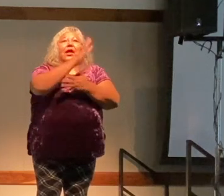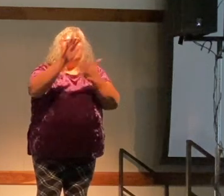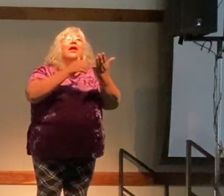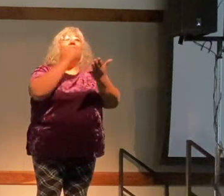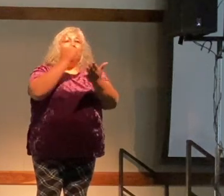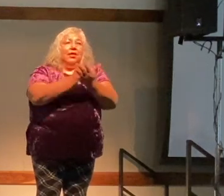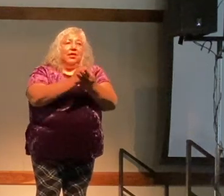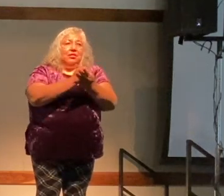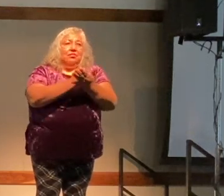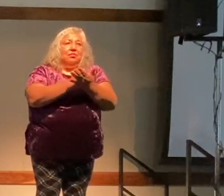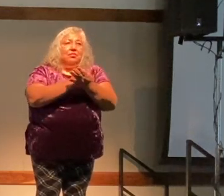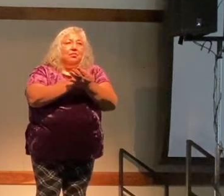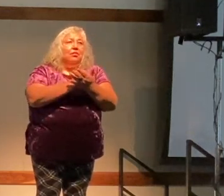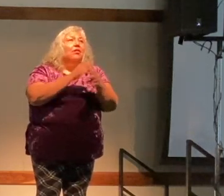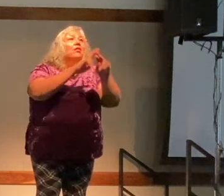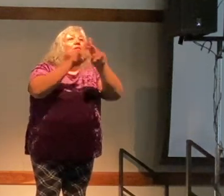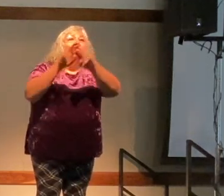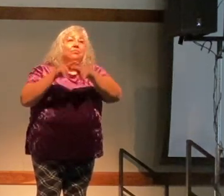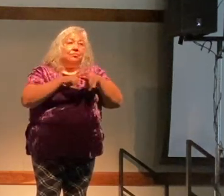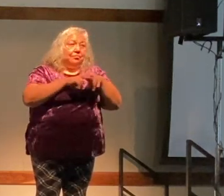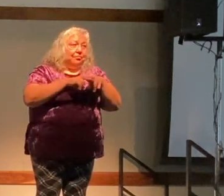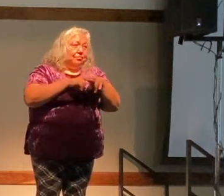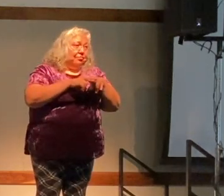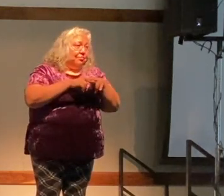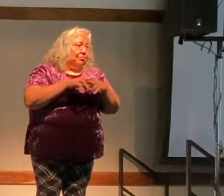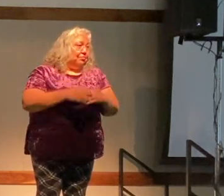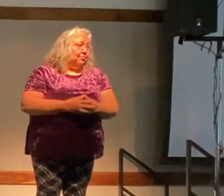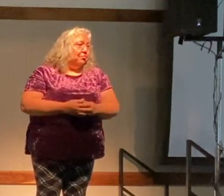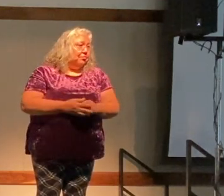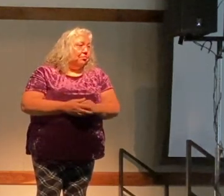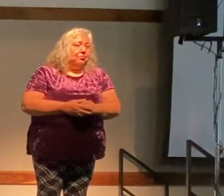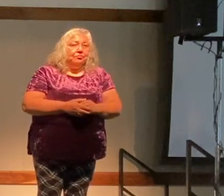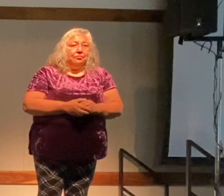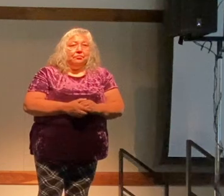amen. Yeah, you can have a seat there.